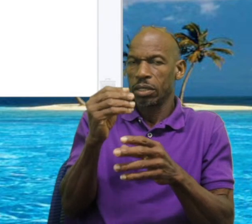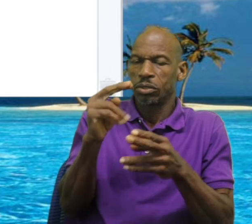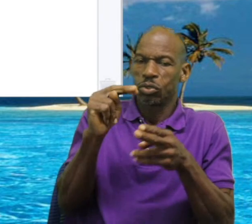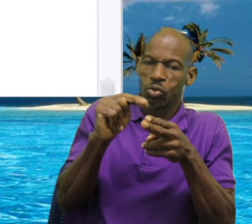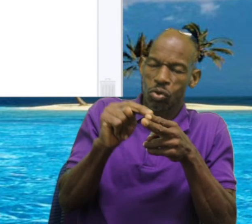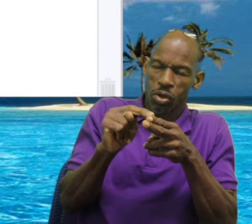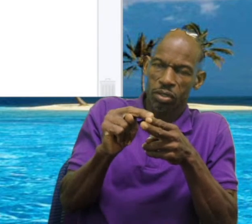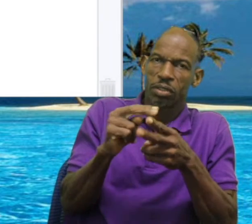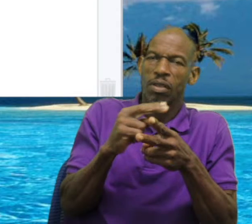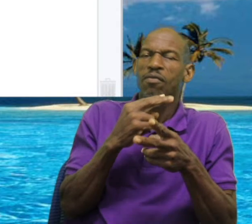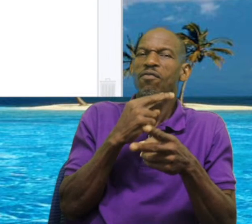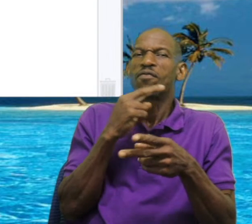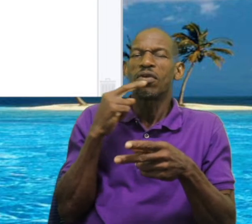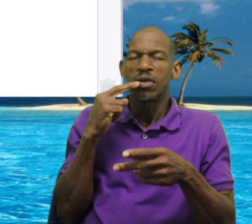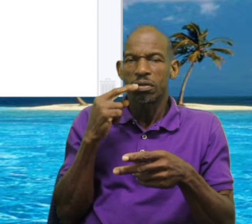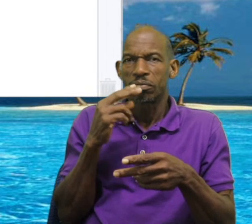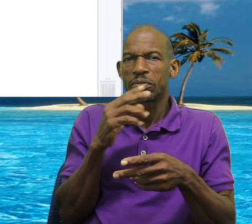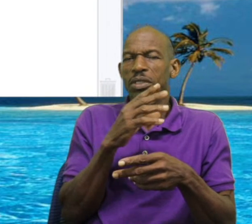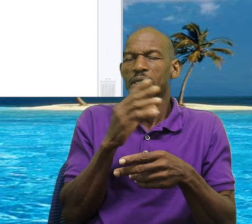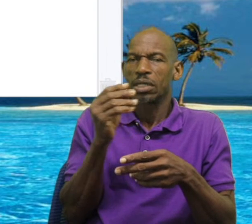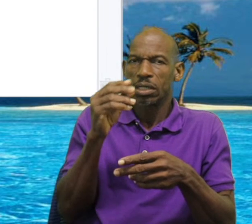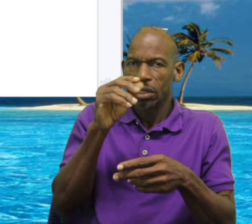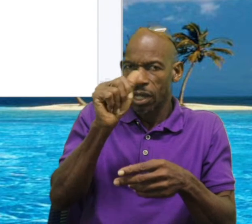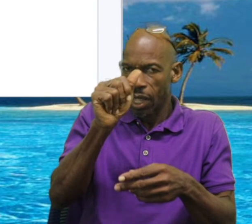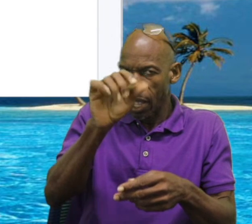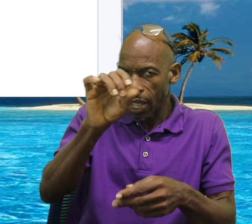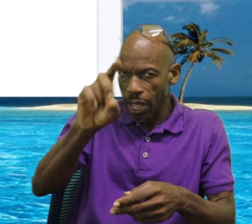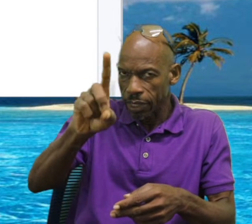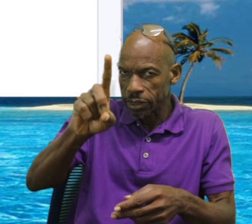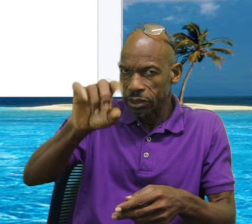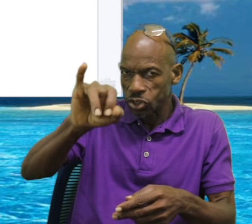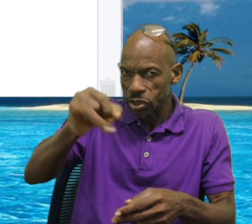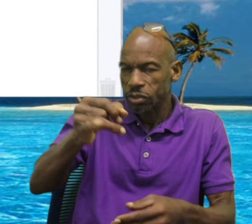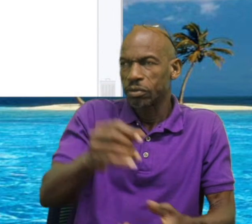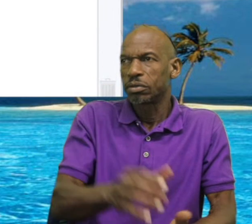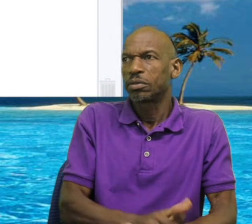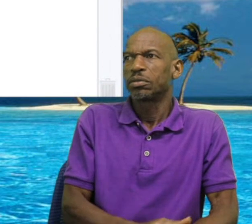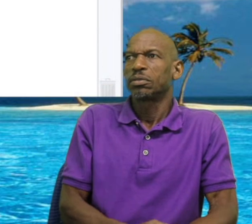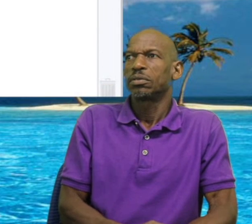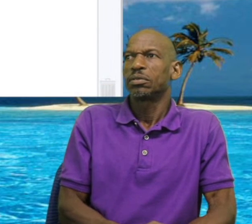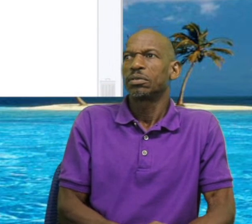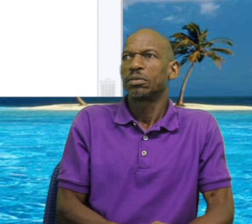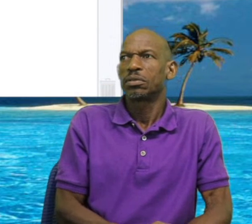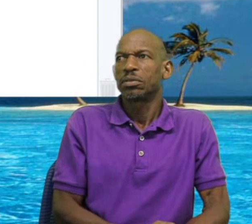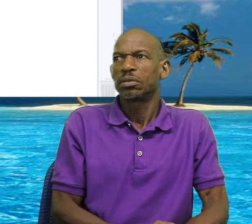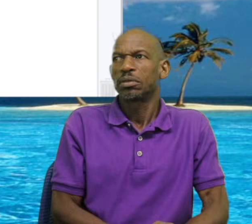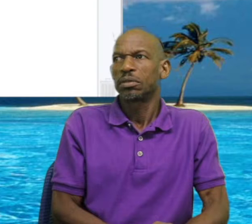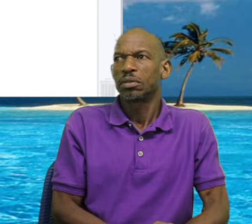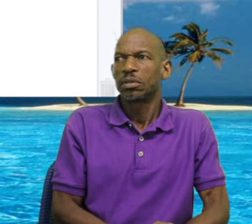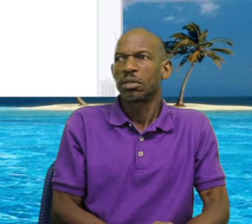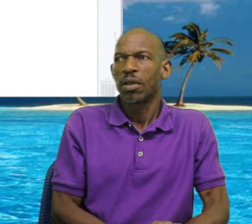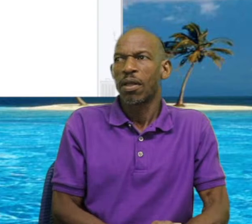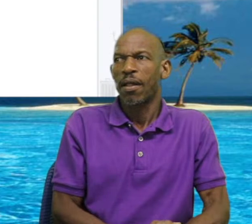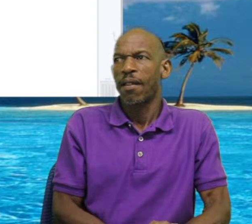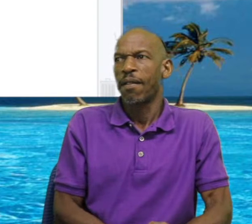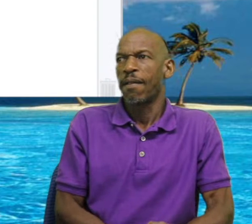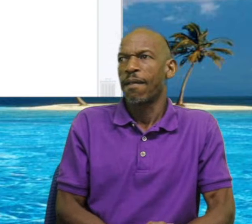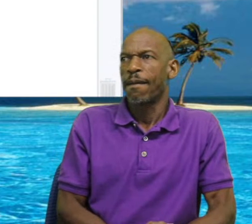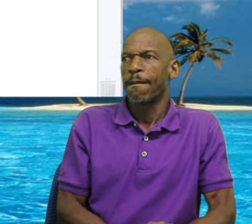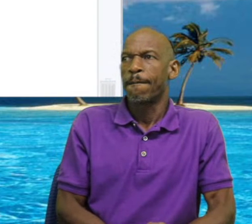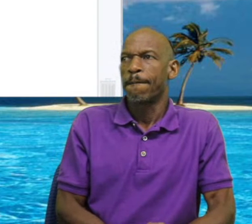verbs, and adjectives. So you join nouns with, we join